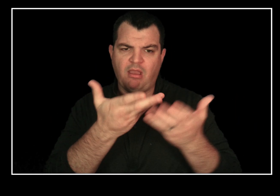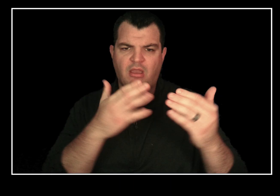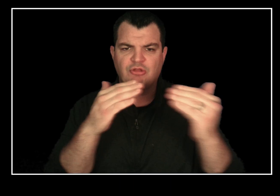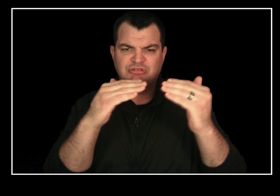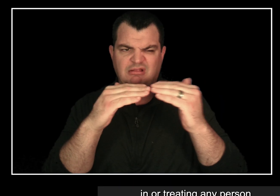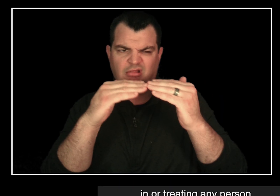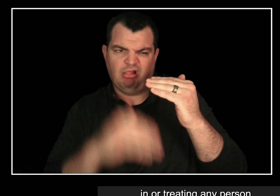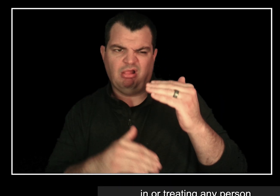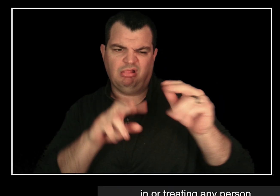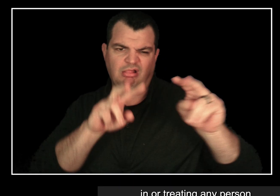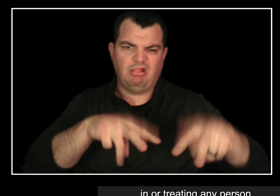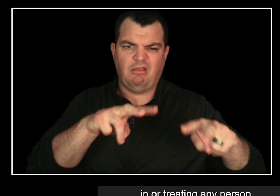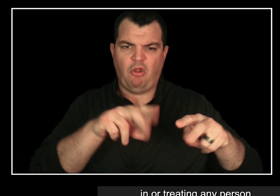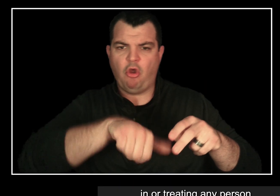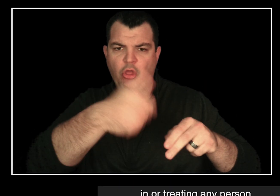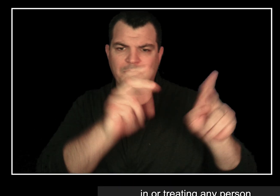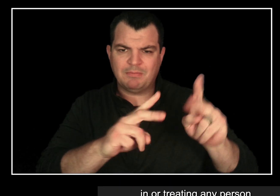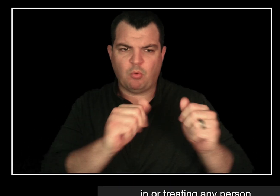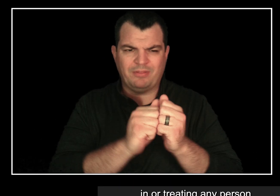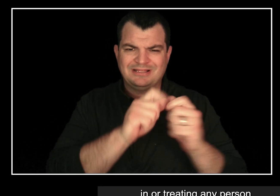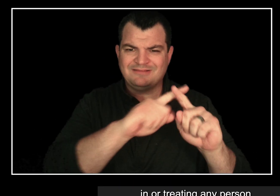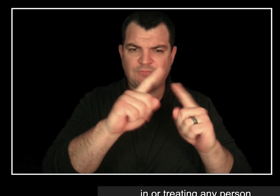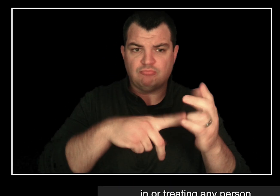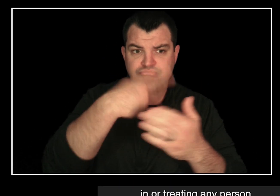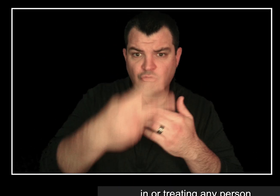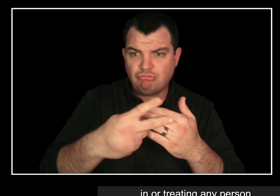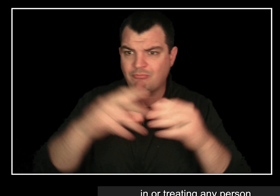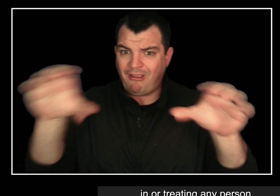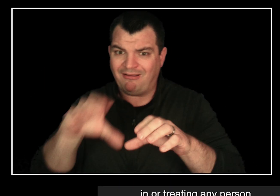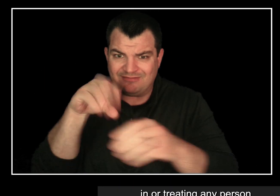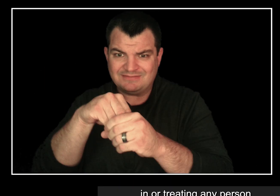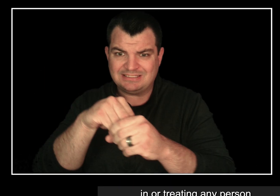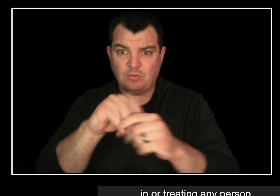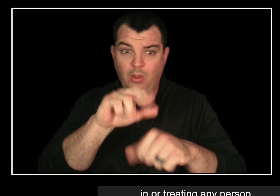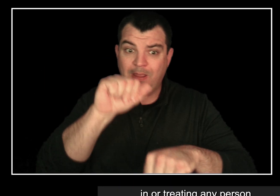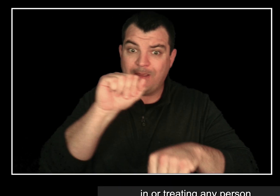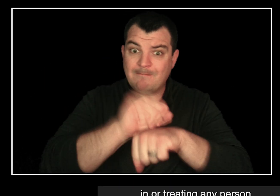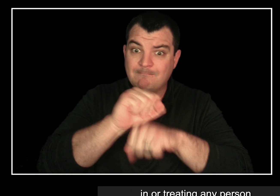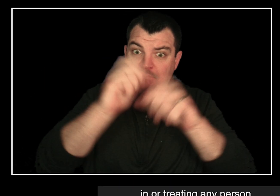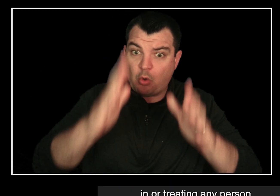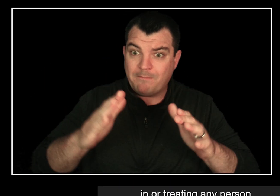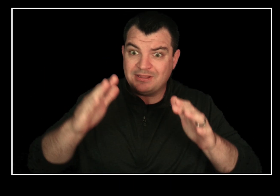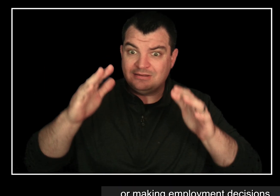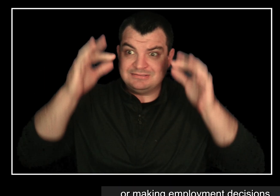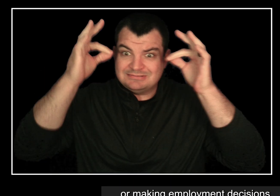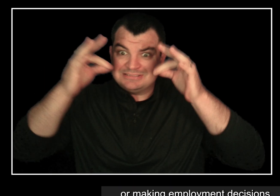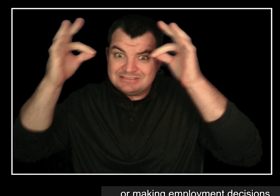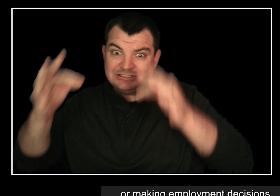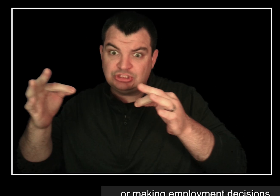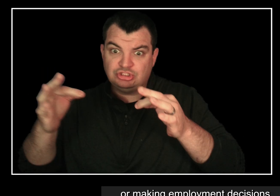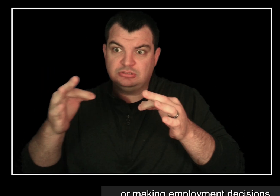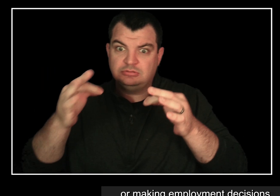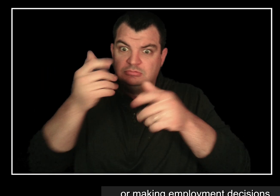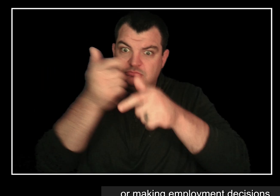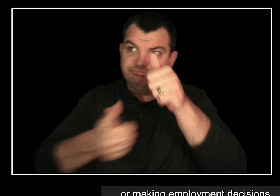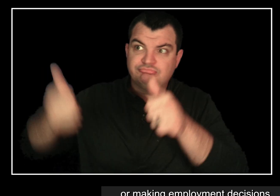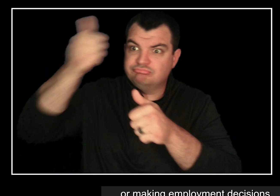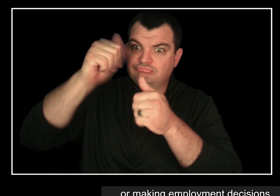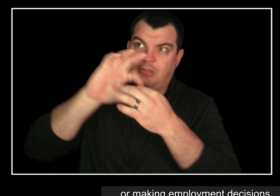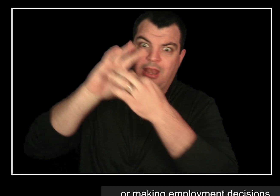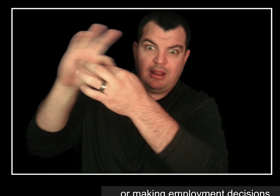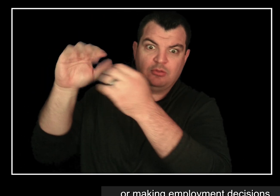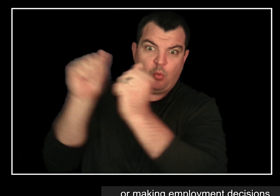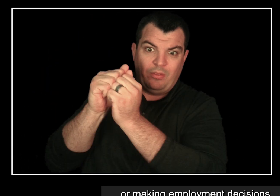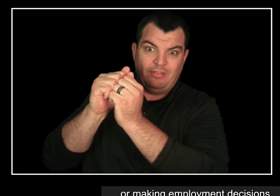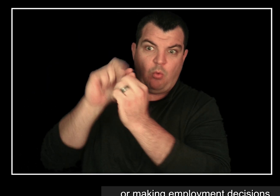providing opportunities in or treating any person with regard to such a program or activity, or making employment decisions in